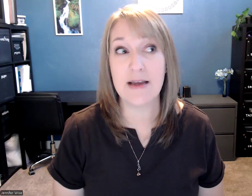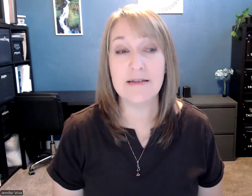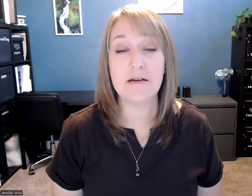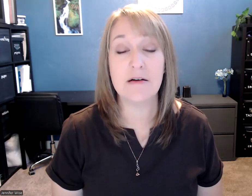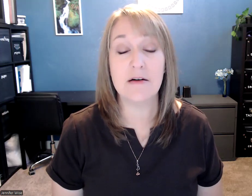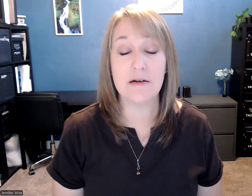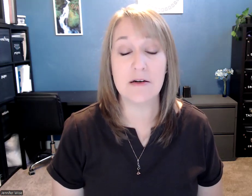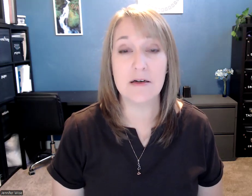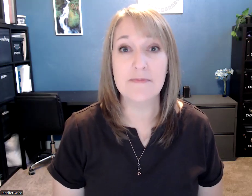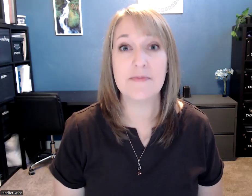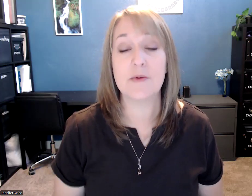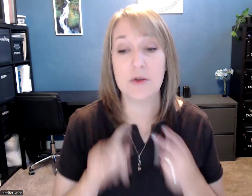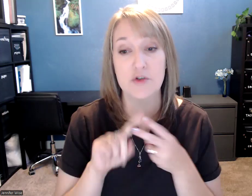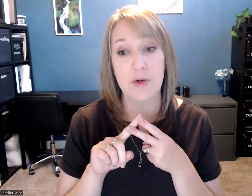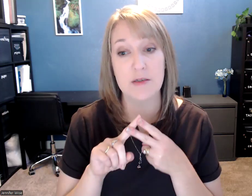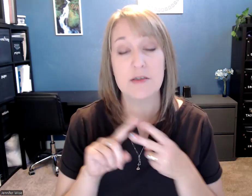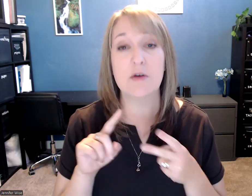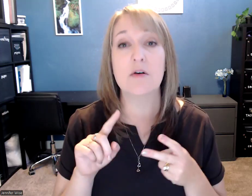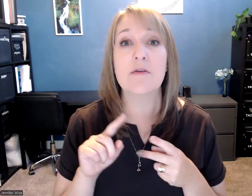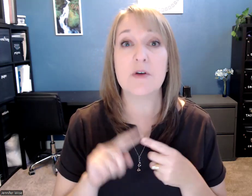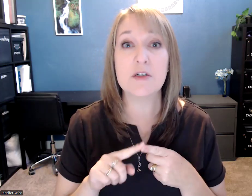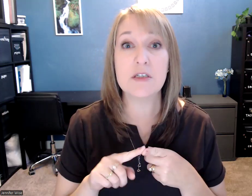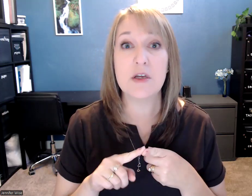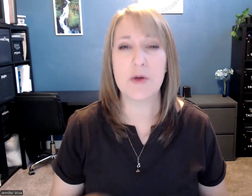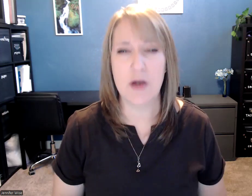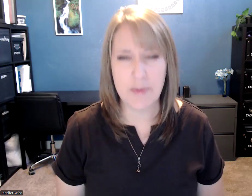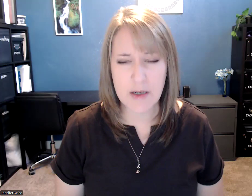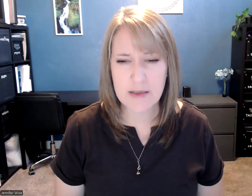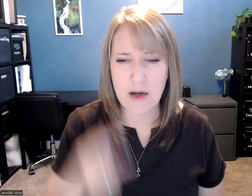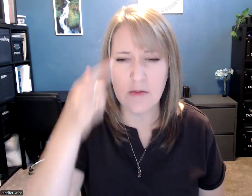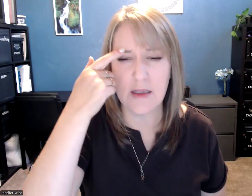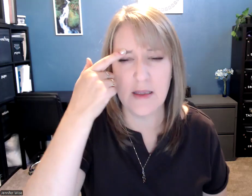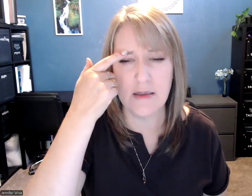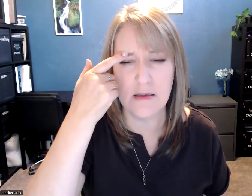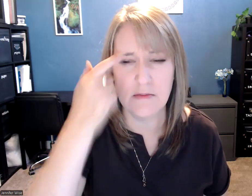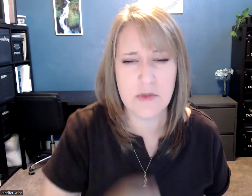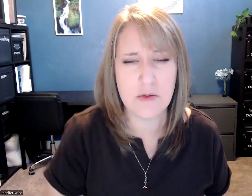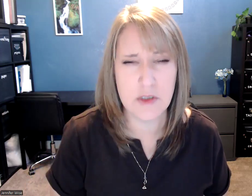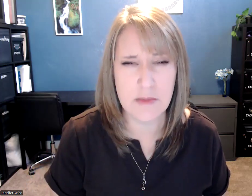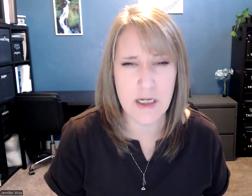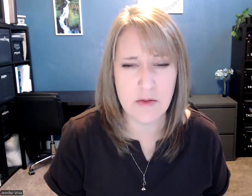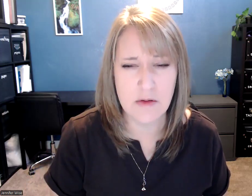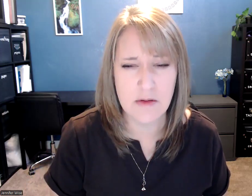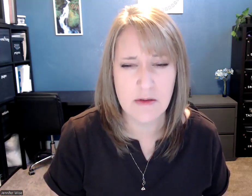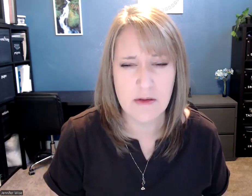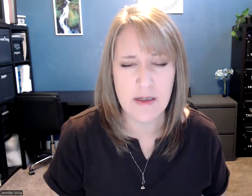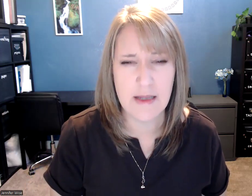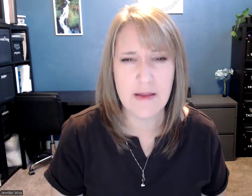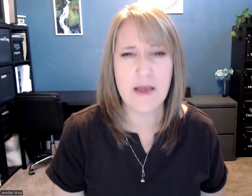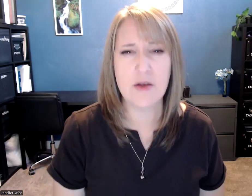signs are, well, there's two parts. So first, you put your eyebrows down like this, squish them down, and then you